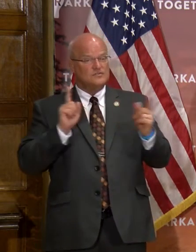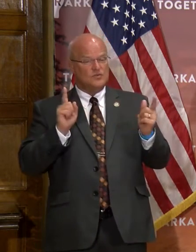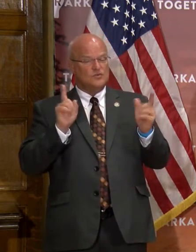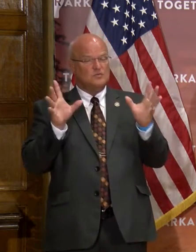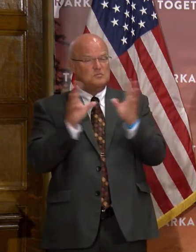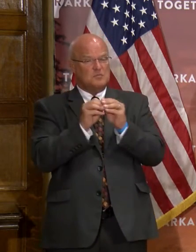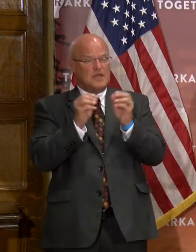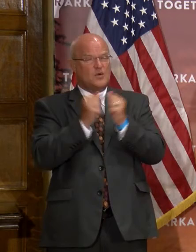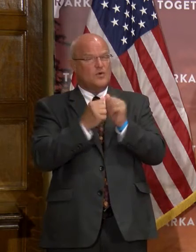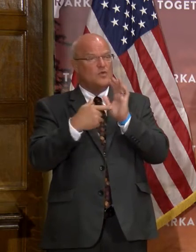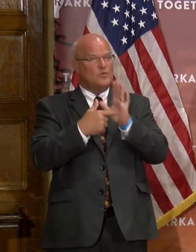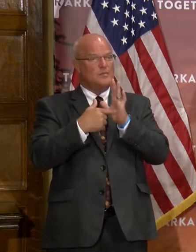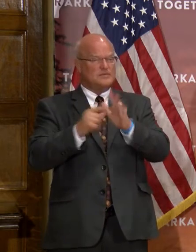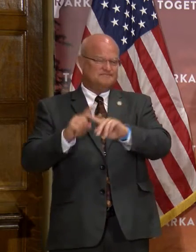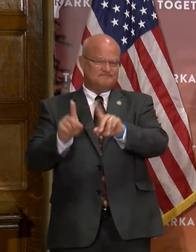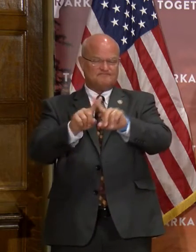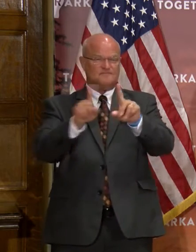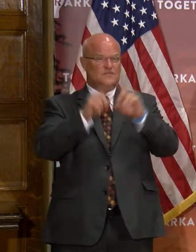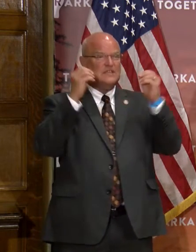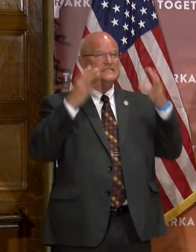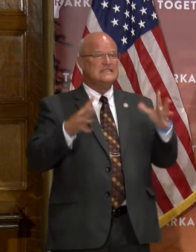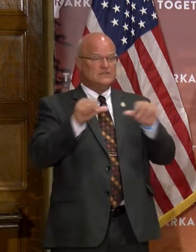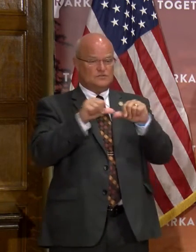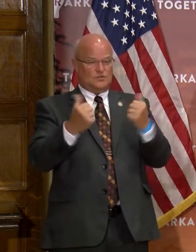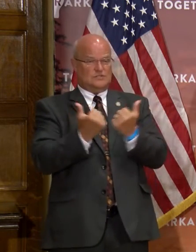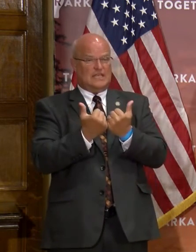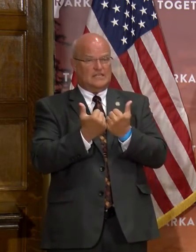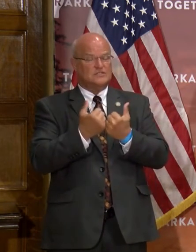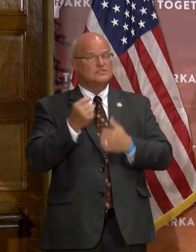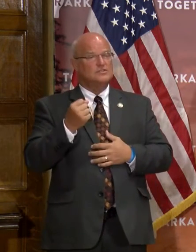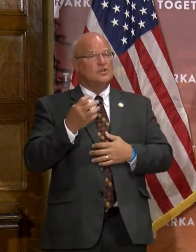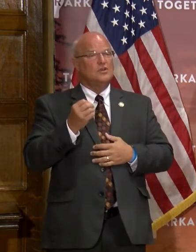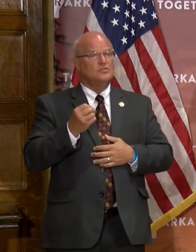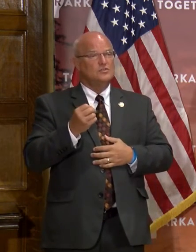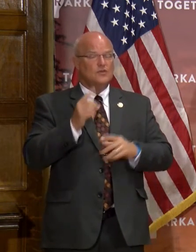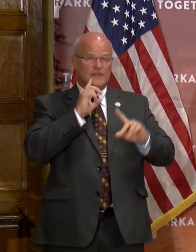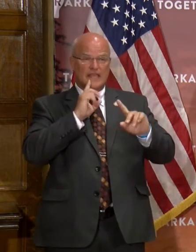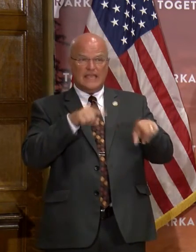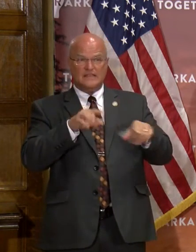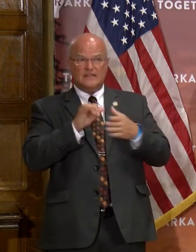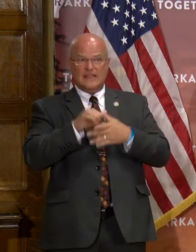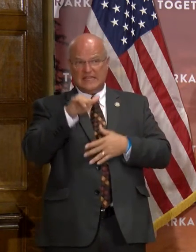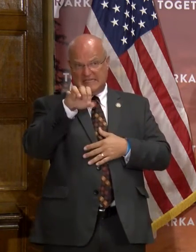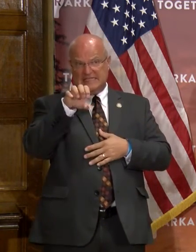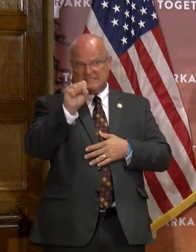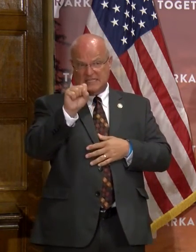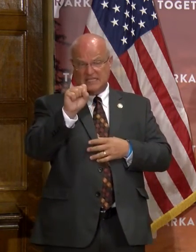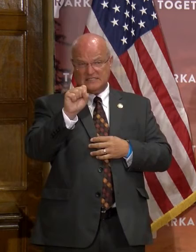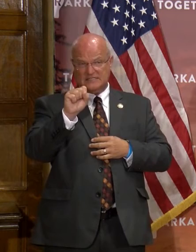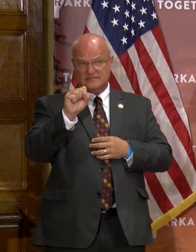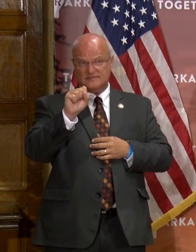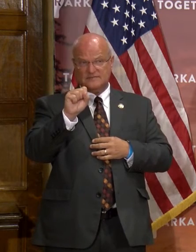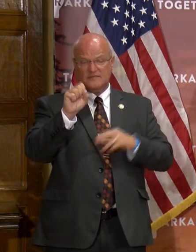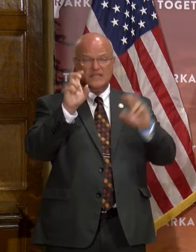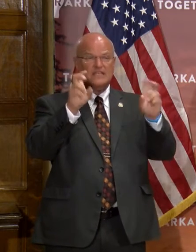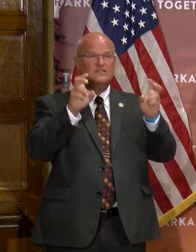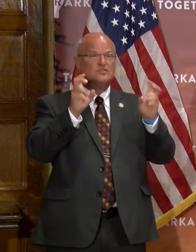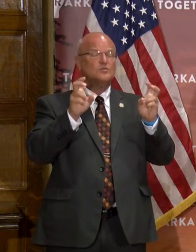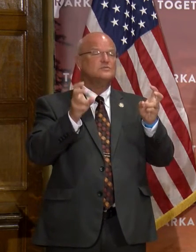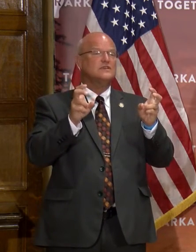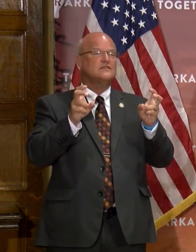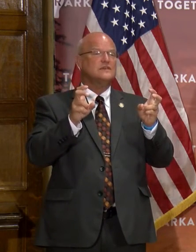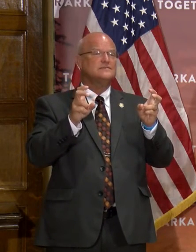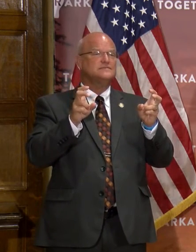with representative of different teacher associations. So the answer to that is yes. In terms